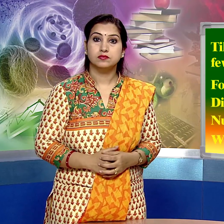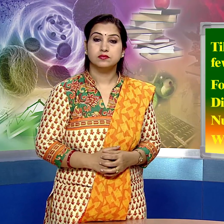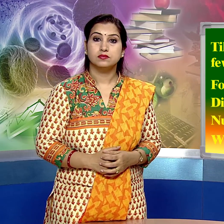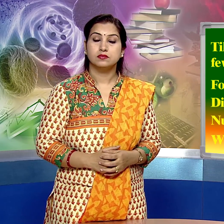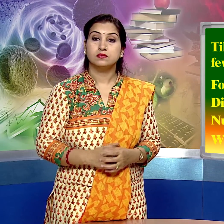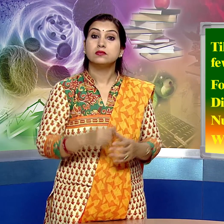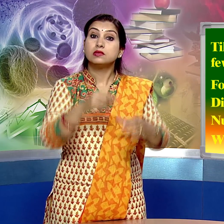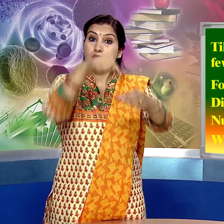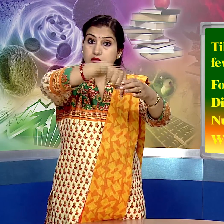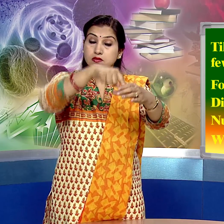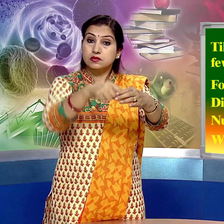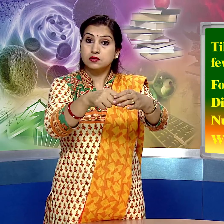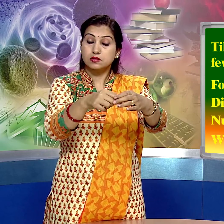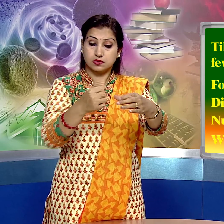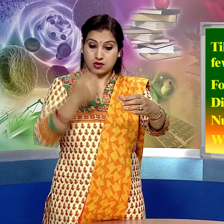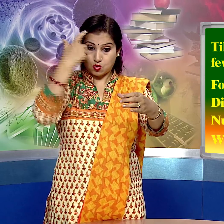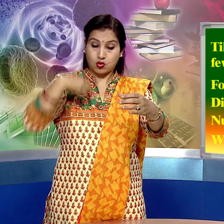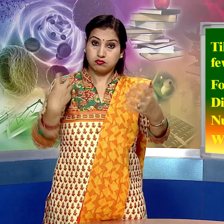what is their role in our body,